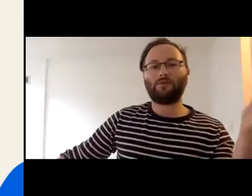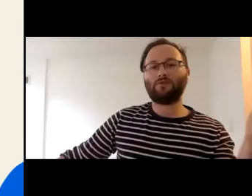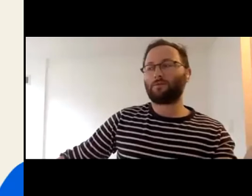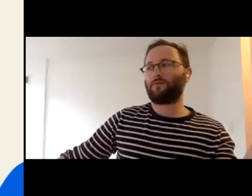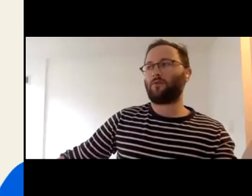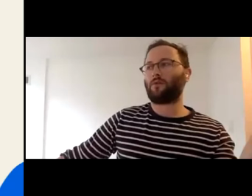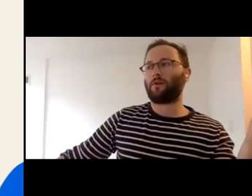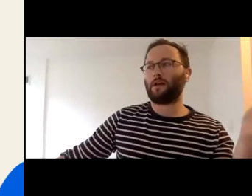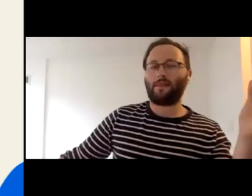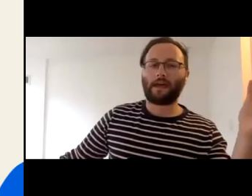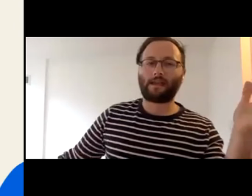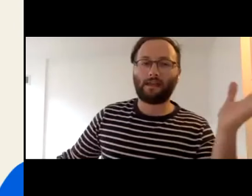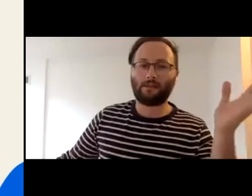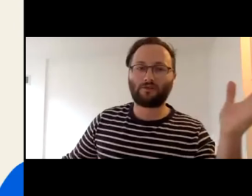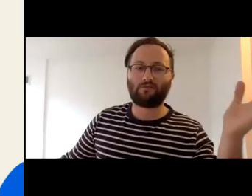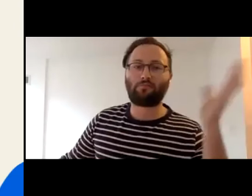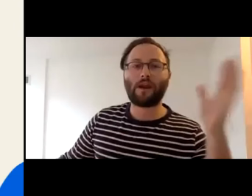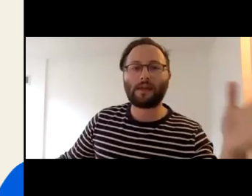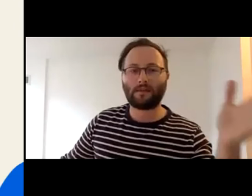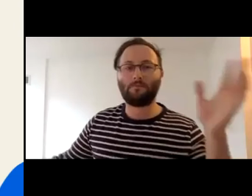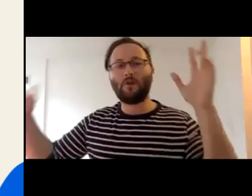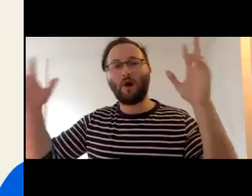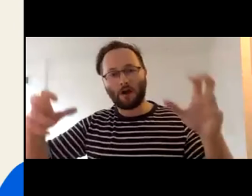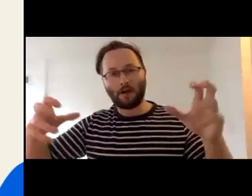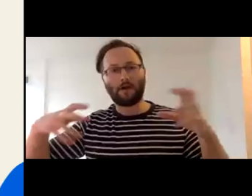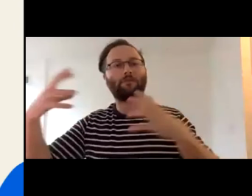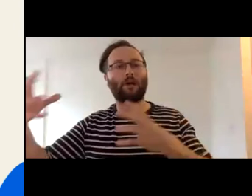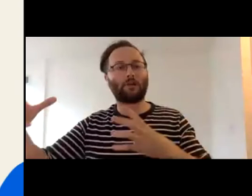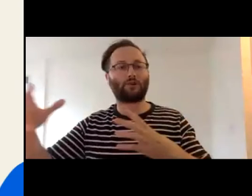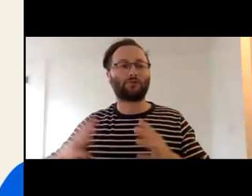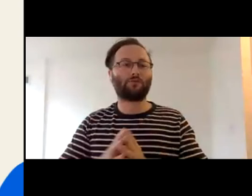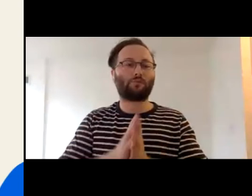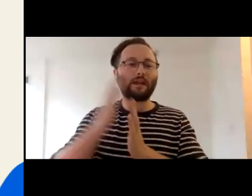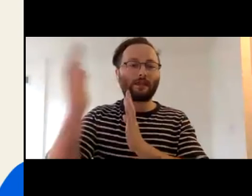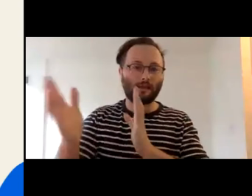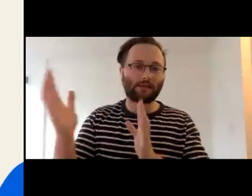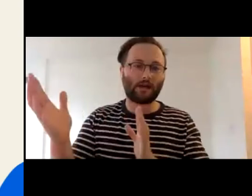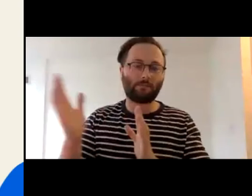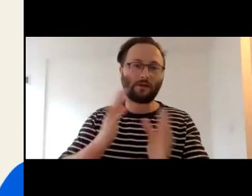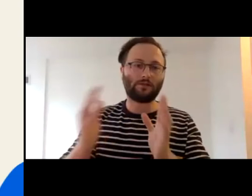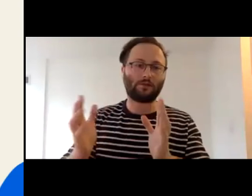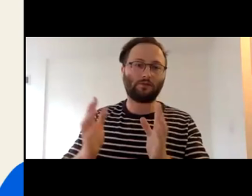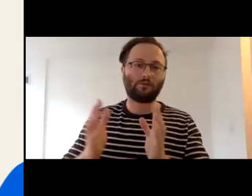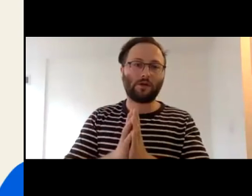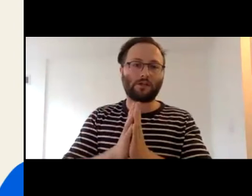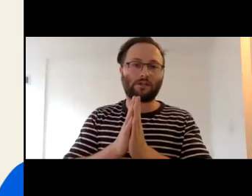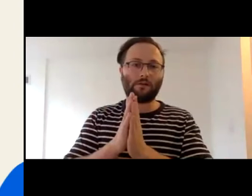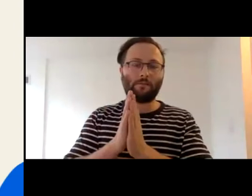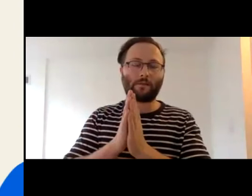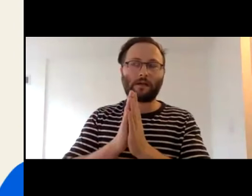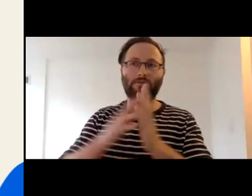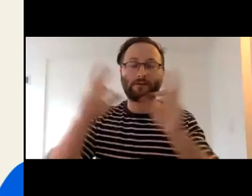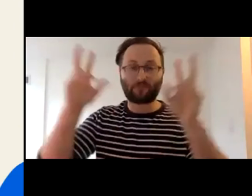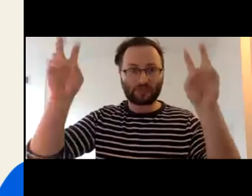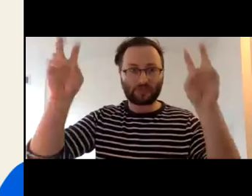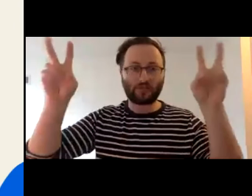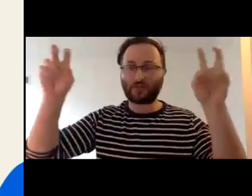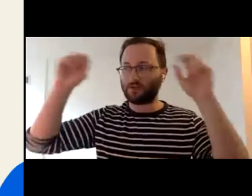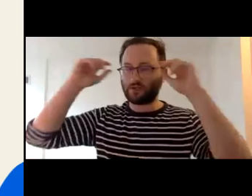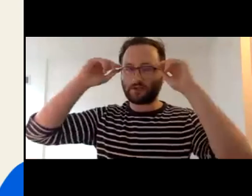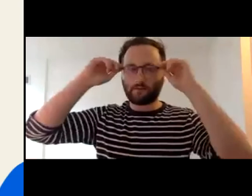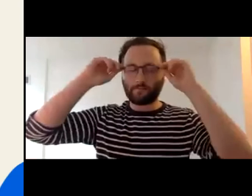have used before that can sort of break the monotony of a lecture or sort of break things up into some kind of different